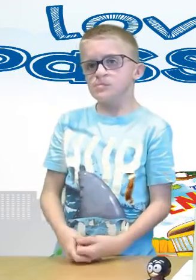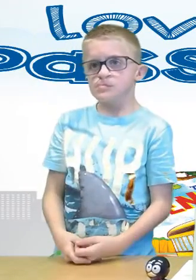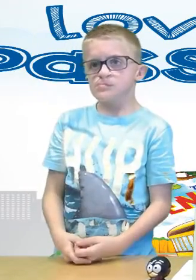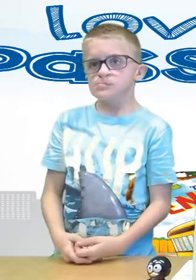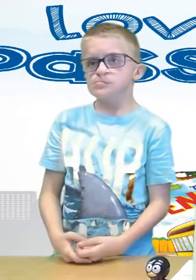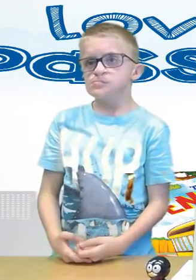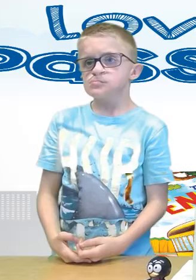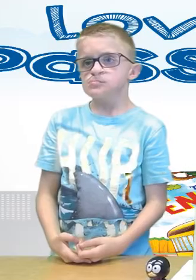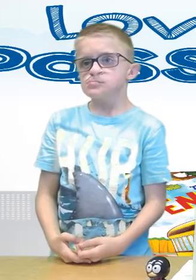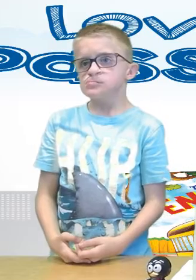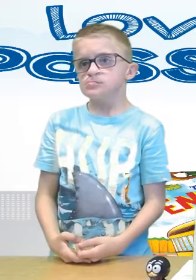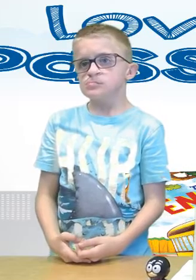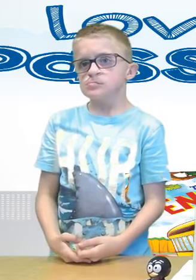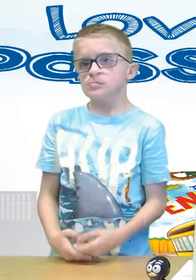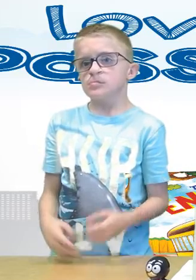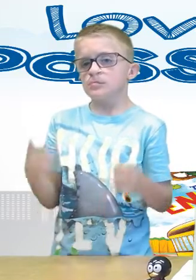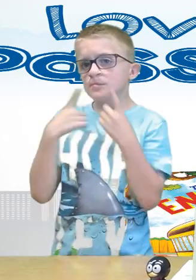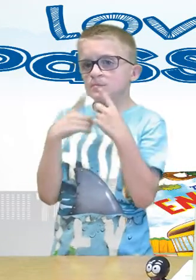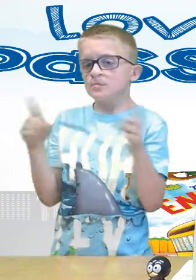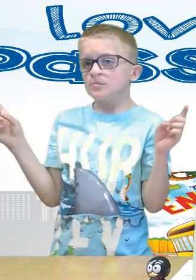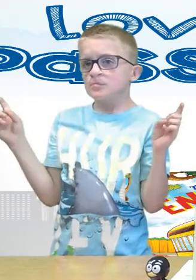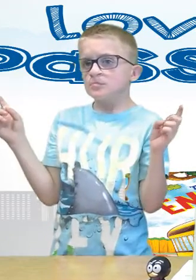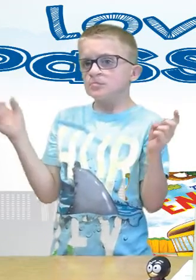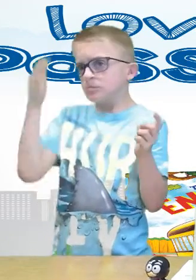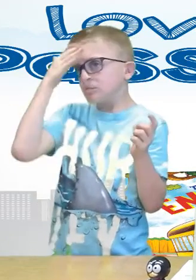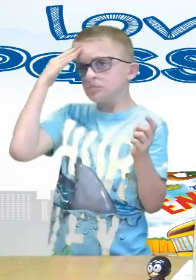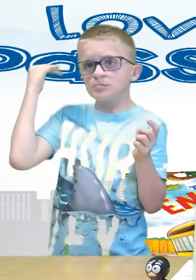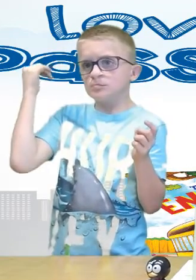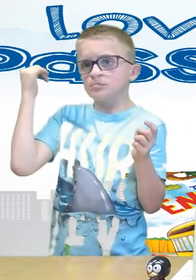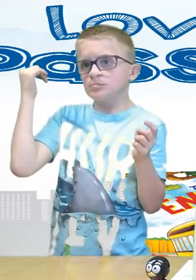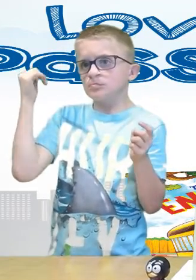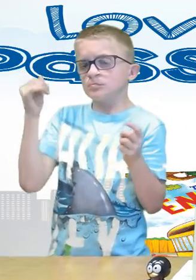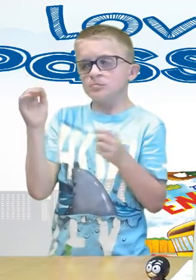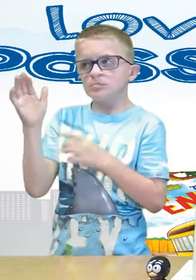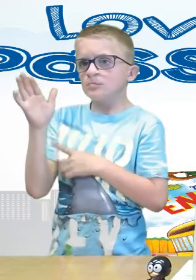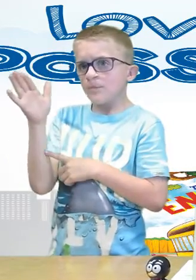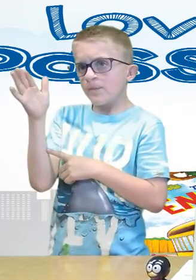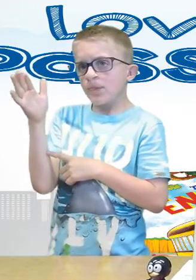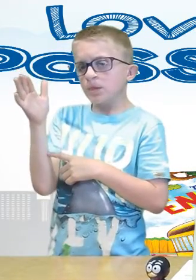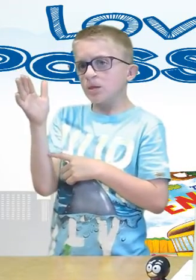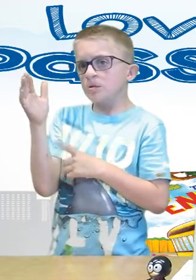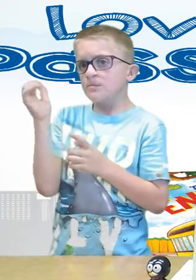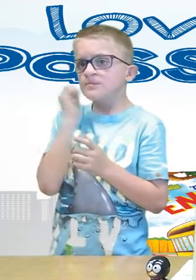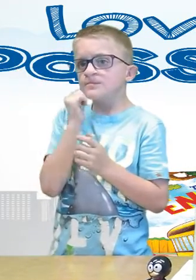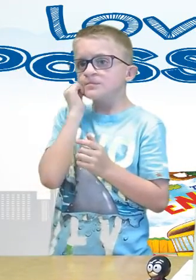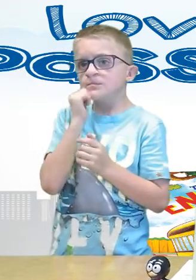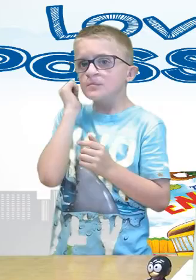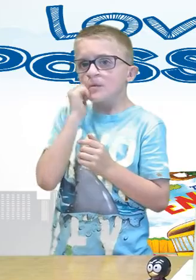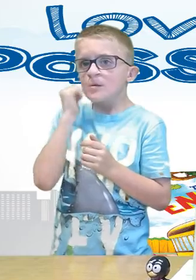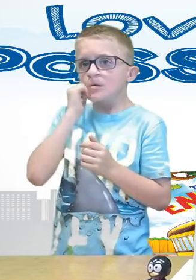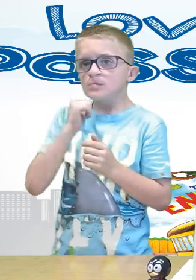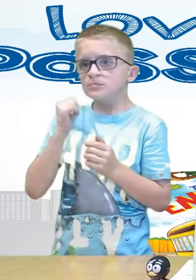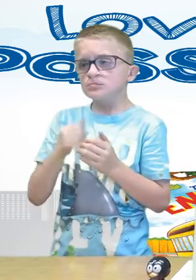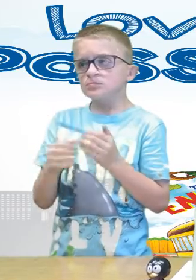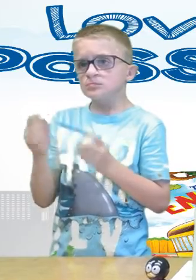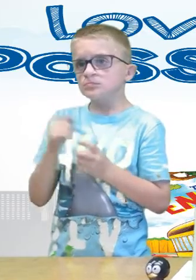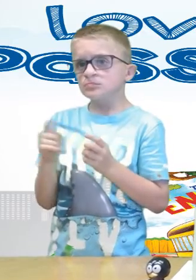Lastly, don't forget to soar every day, everywhere, with